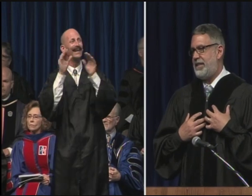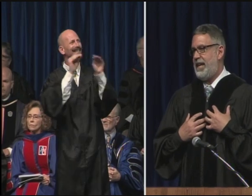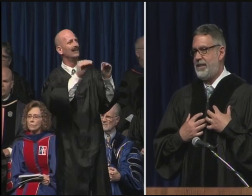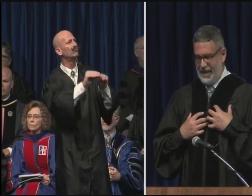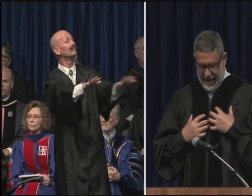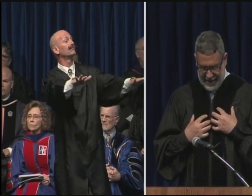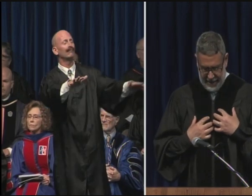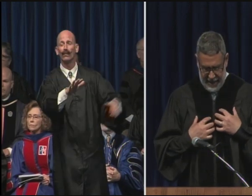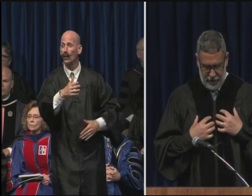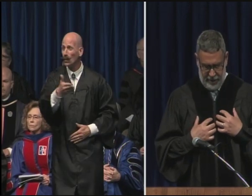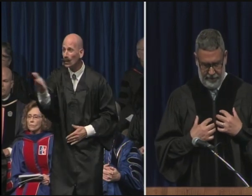success as a nation.